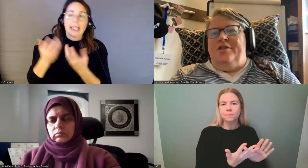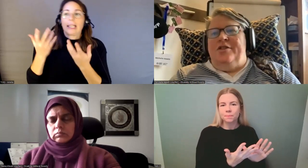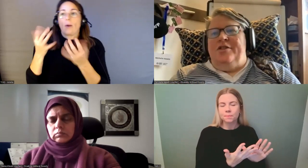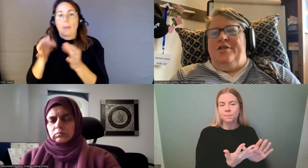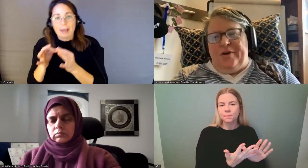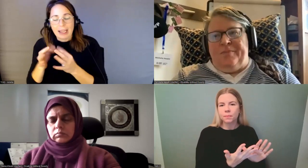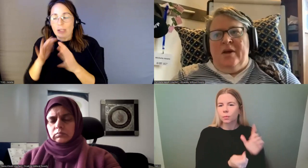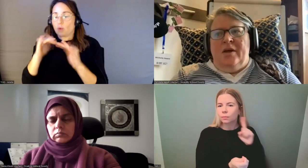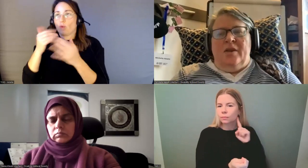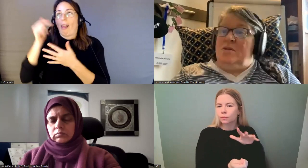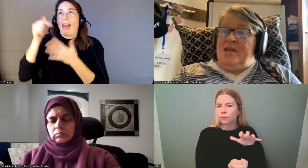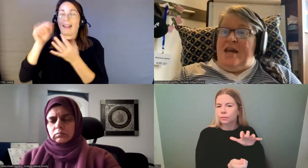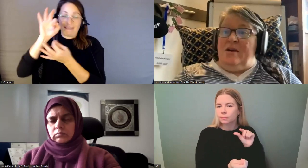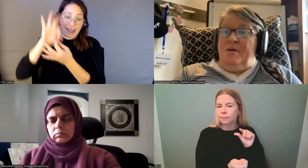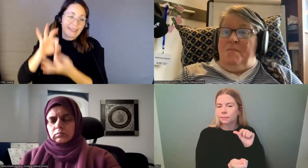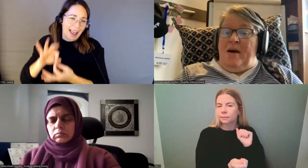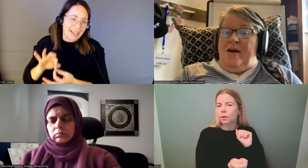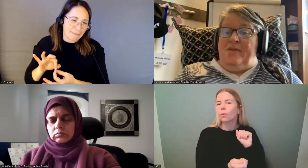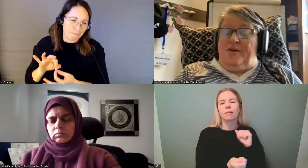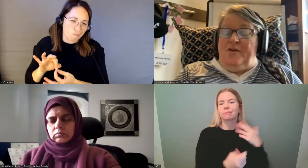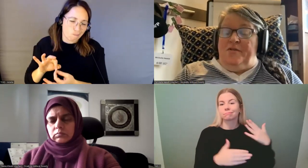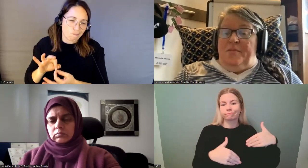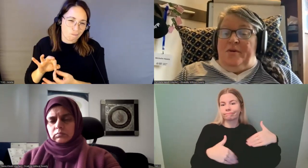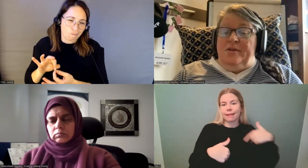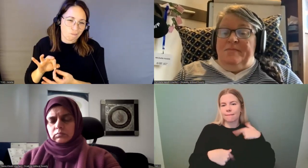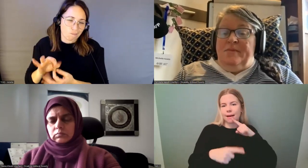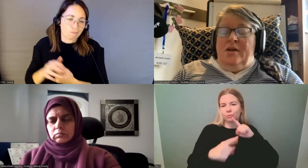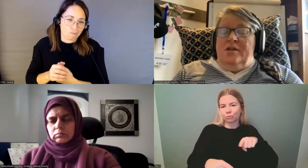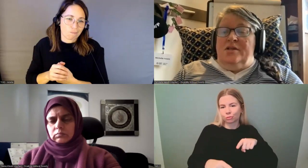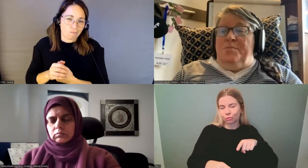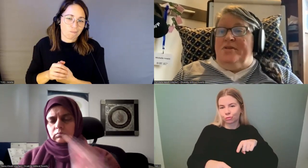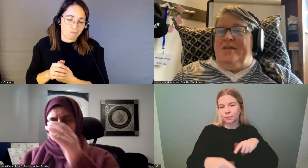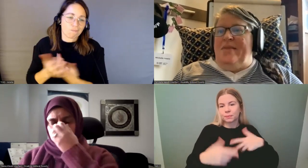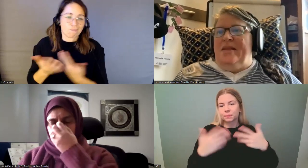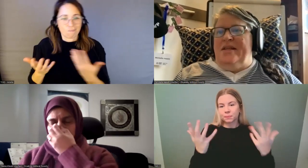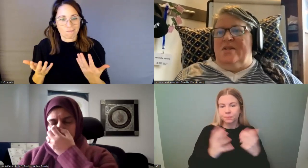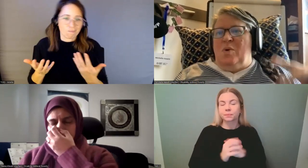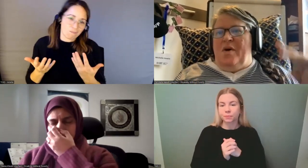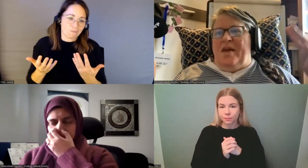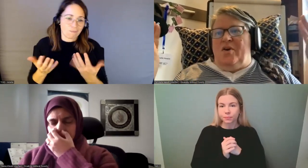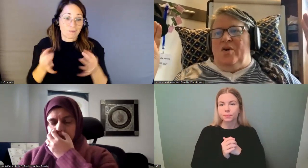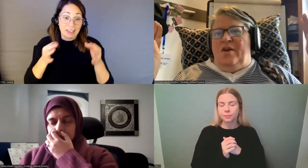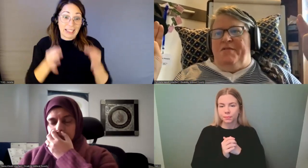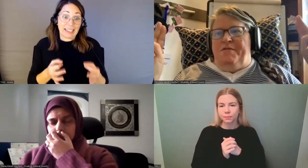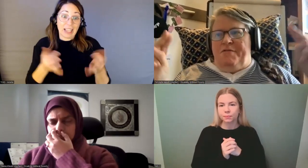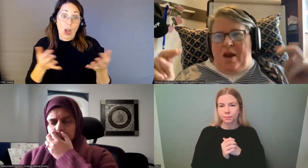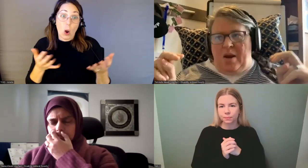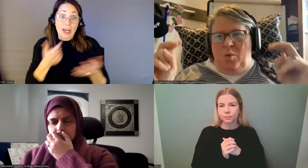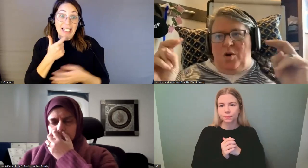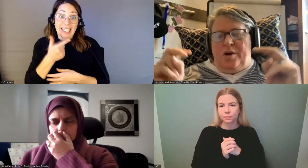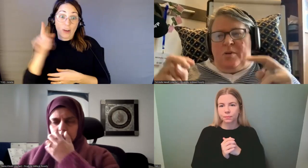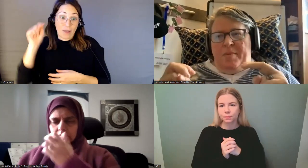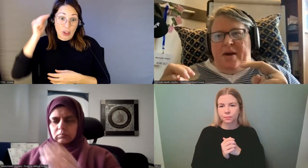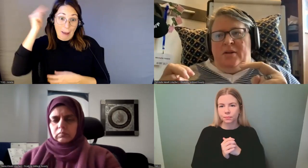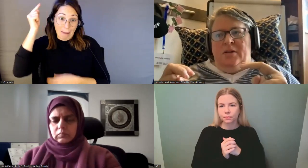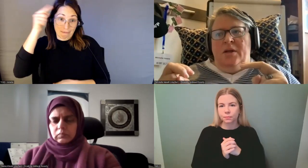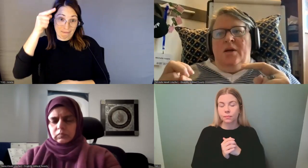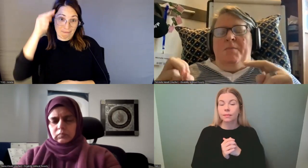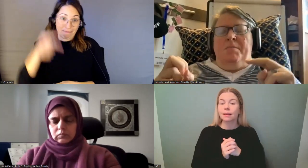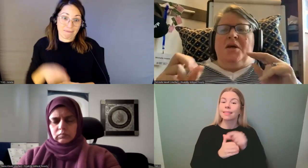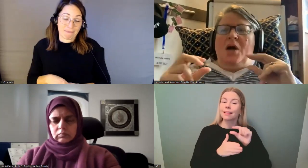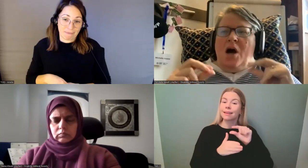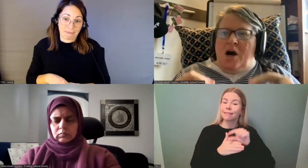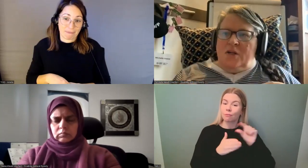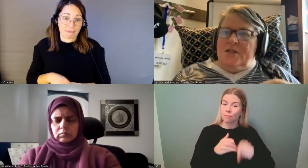want to. The decision was taken by the government to present this as what they call a framework